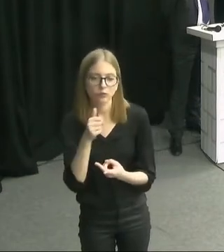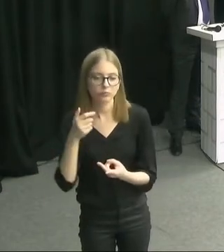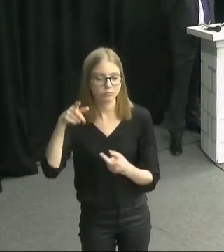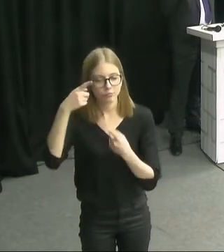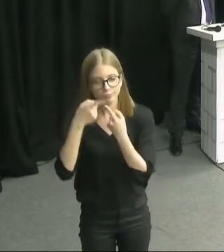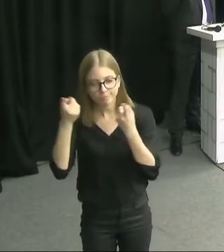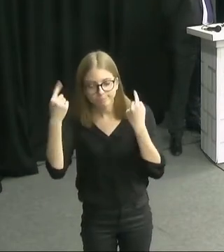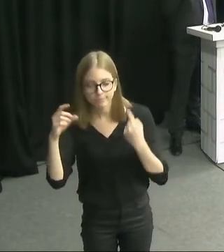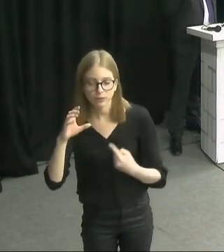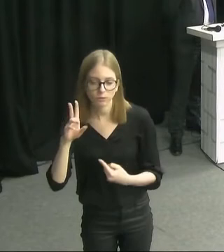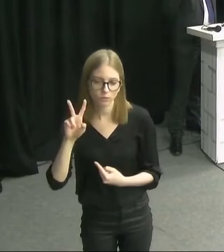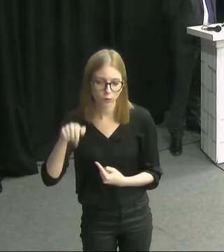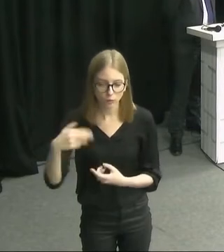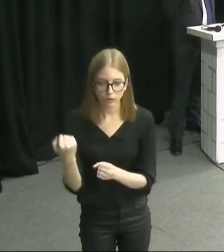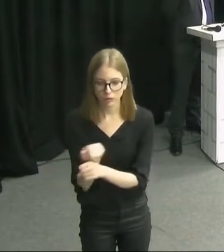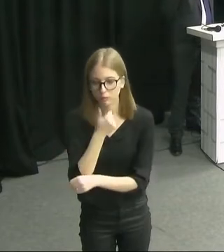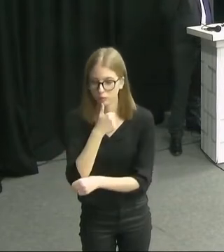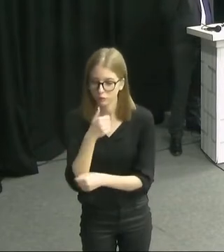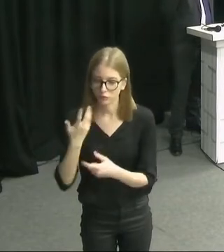our capabilities in Vilnius University.